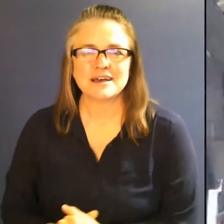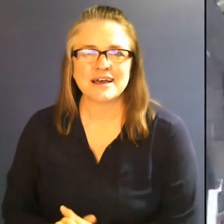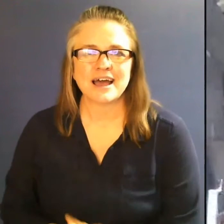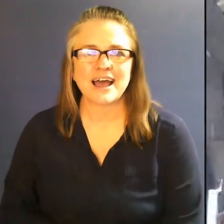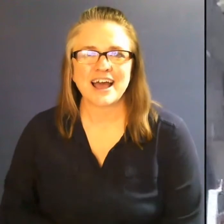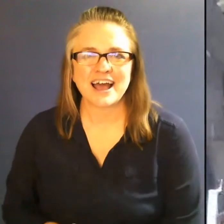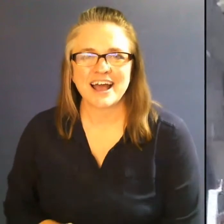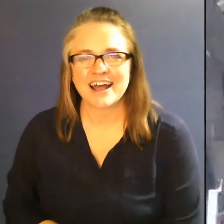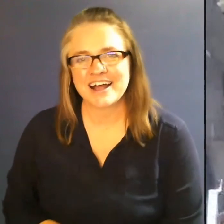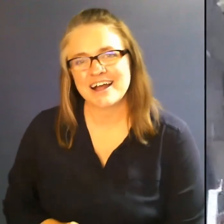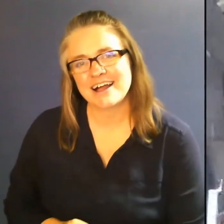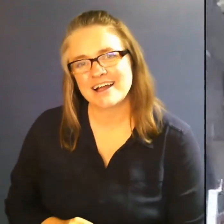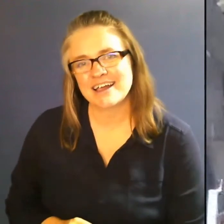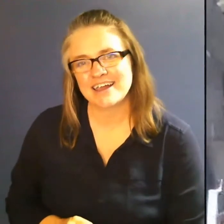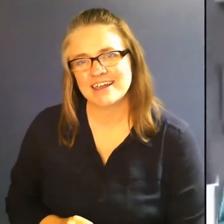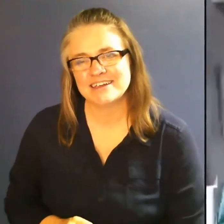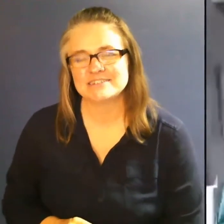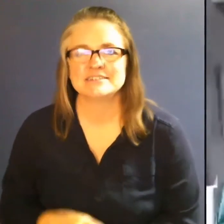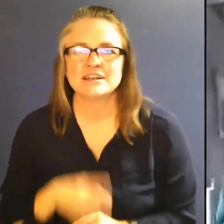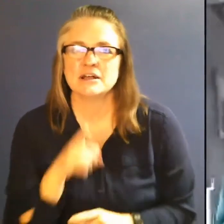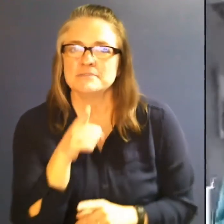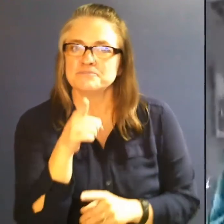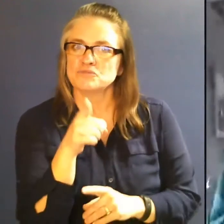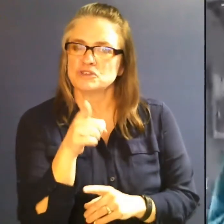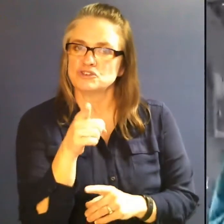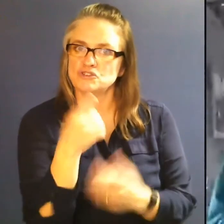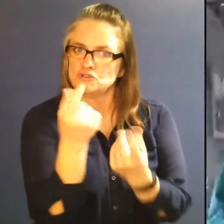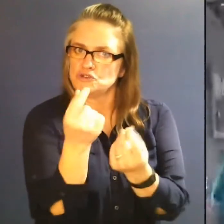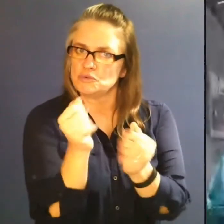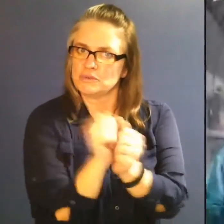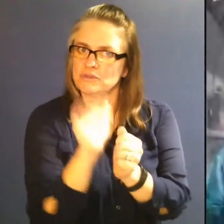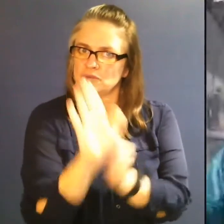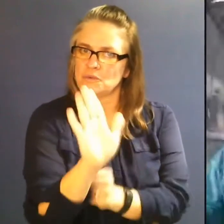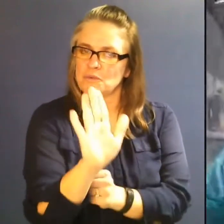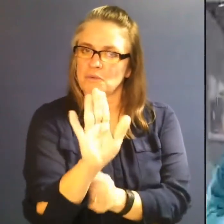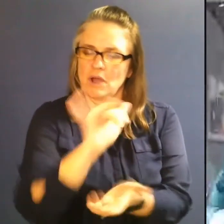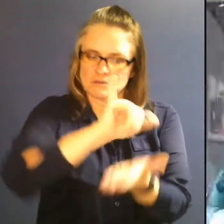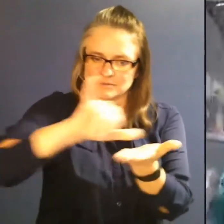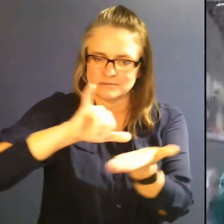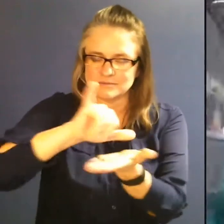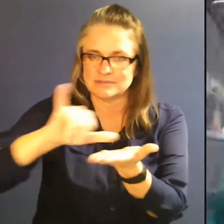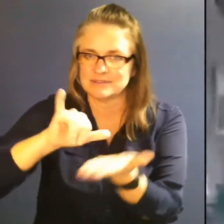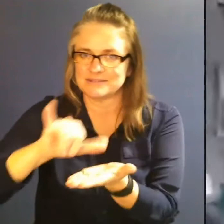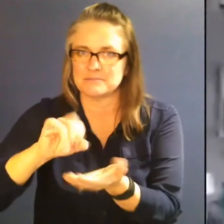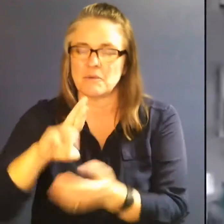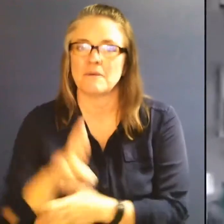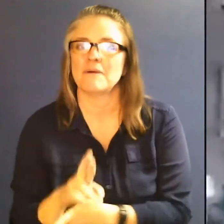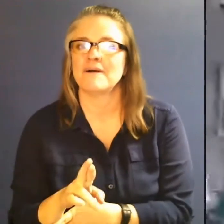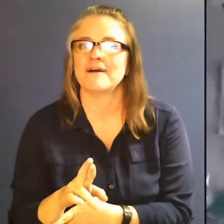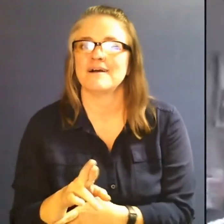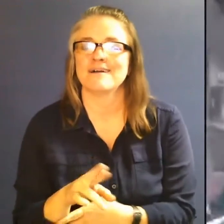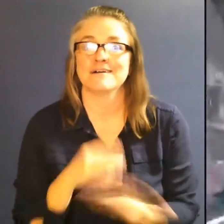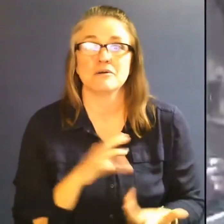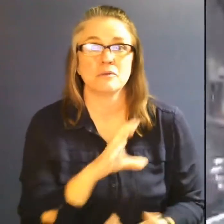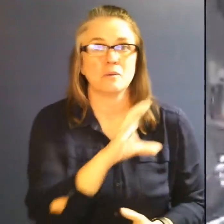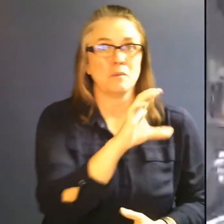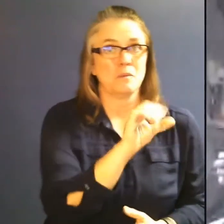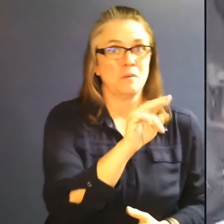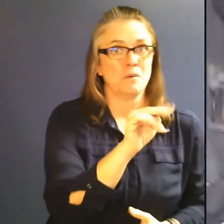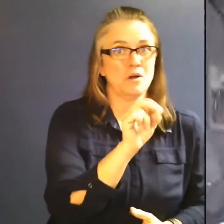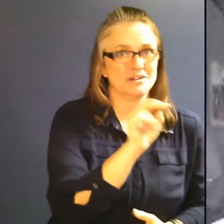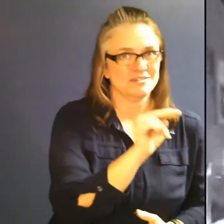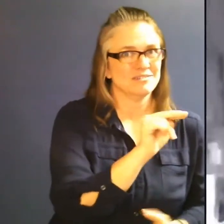do you like the pure maple syrup, or do you like maybe the I call it fake, but the one made with corn syrup